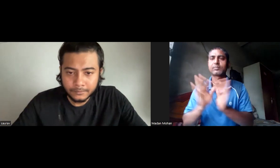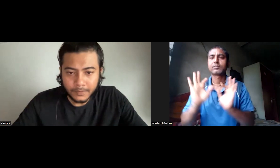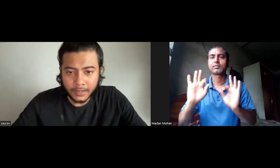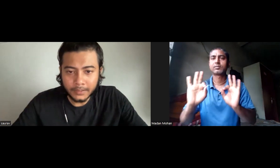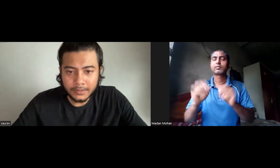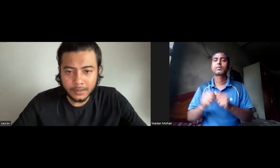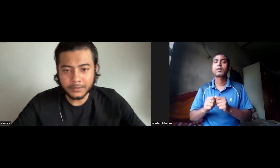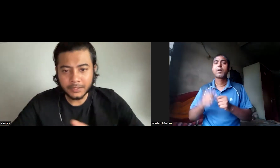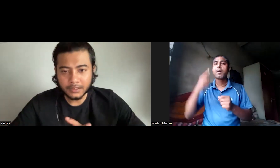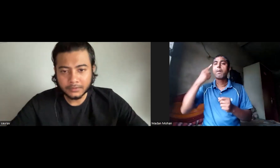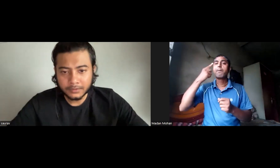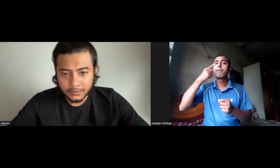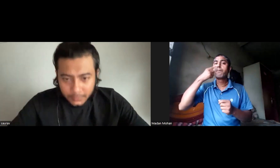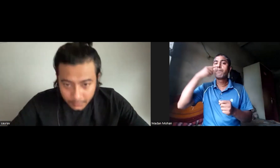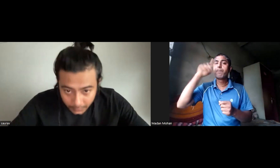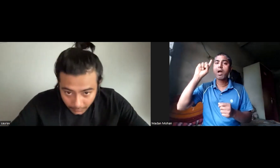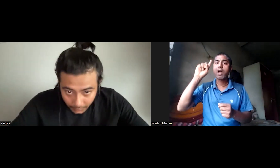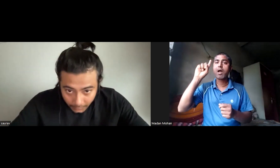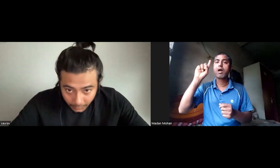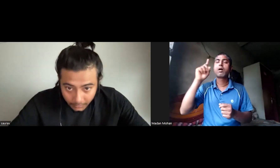Hare Krishna, Namaskar.